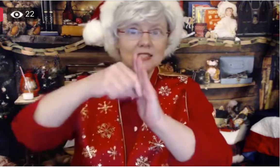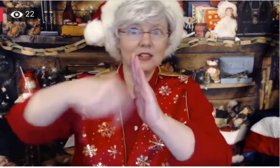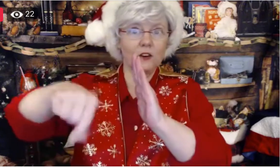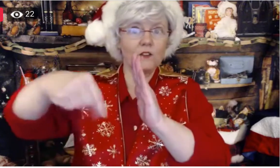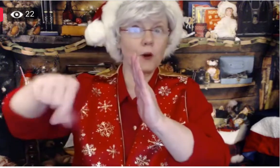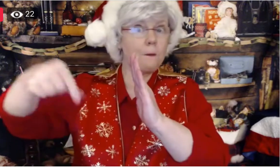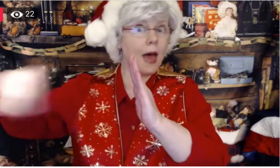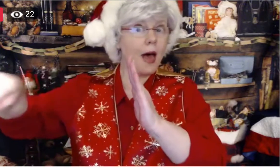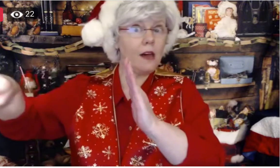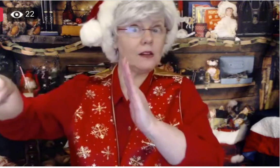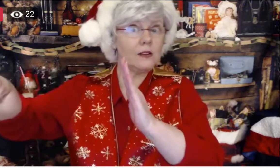Silver bells,